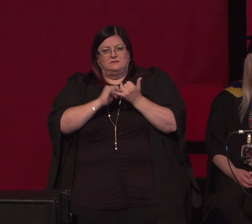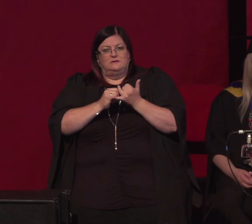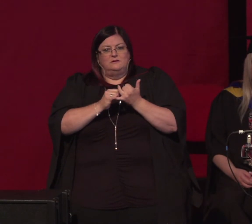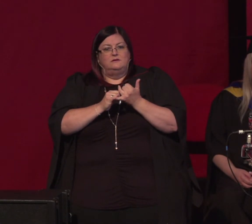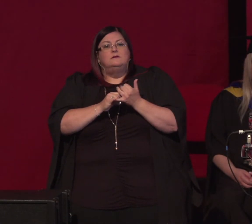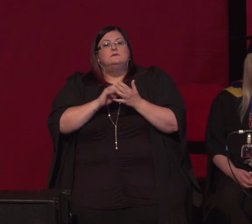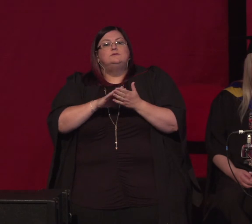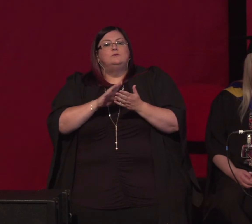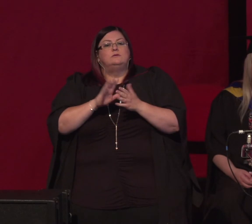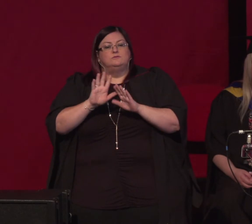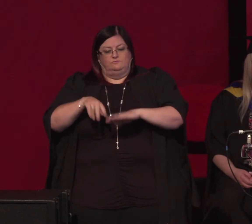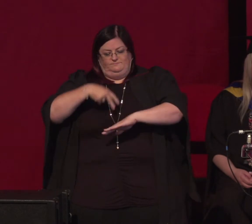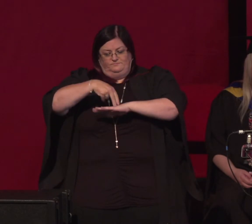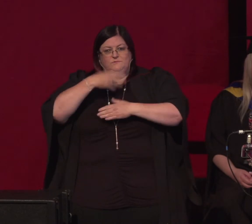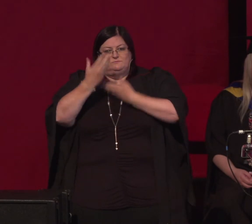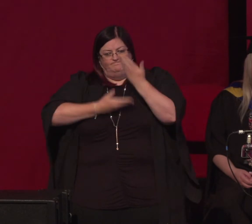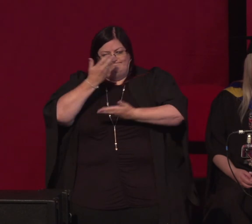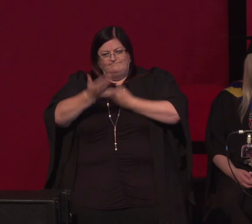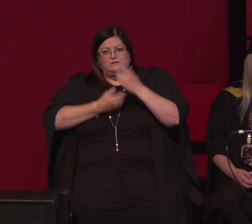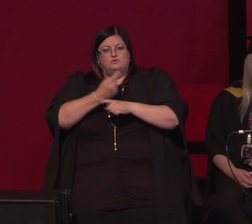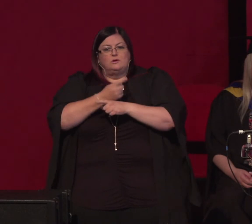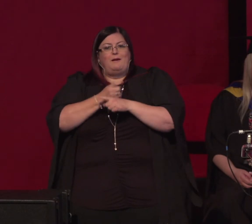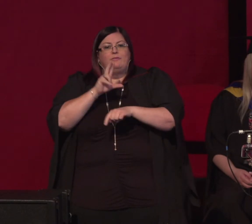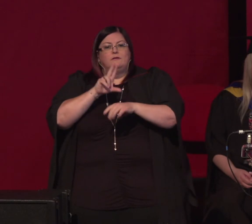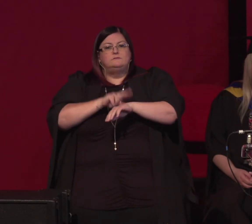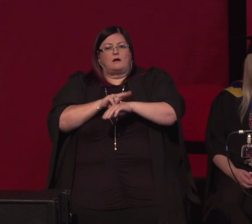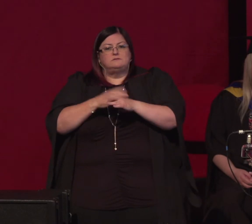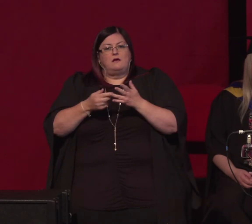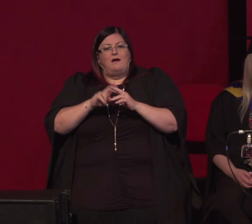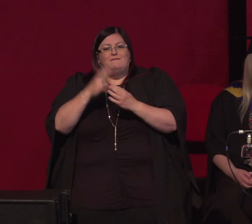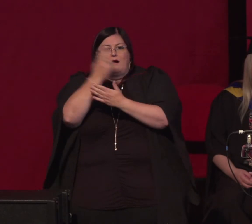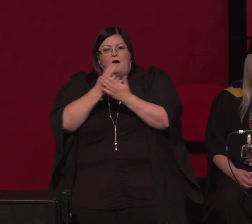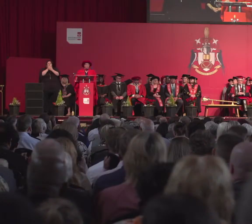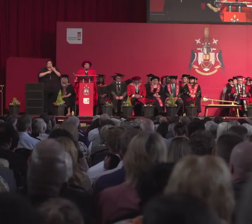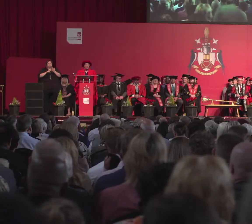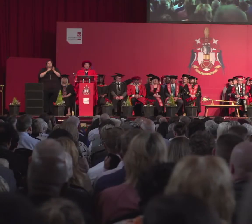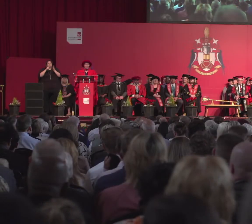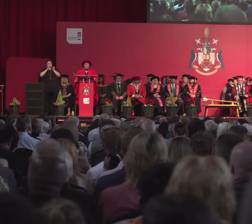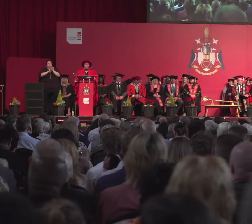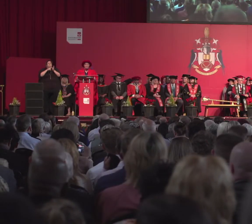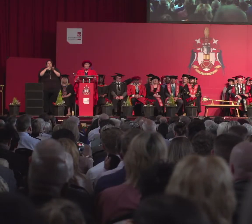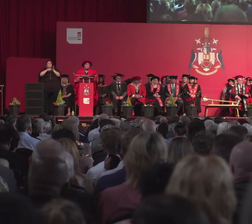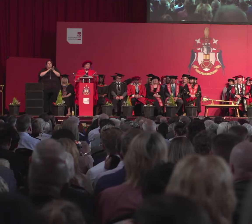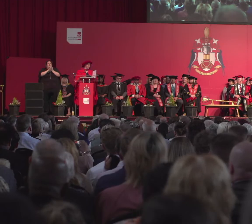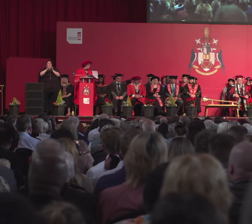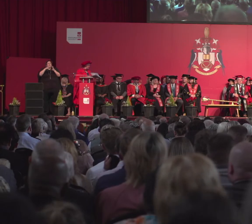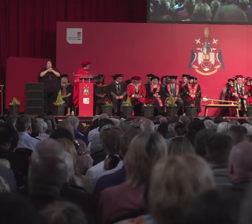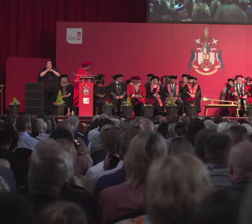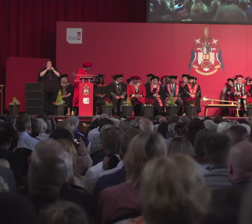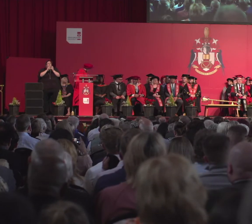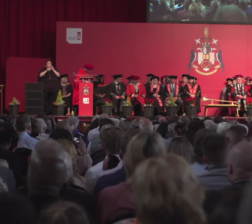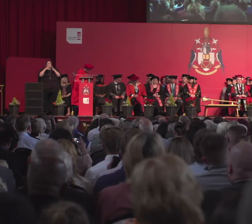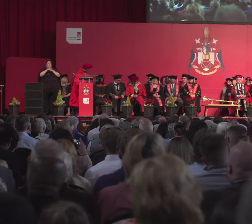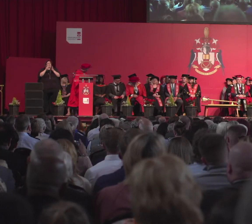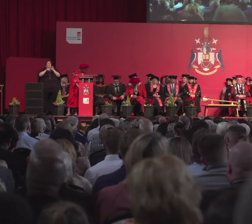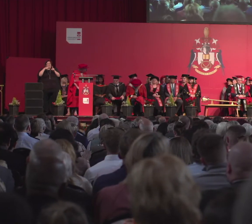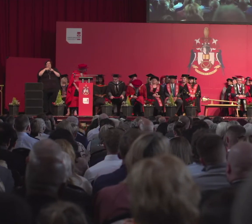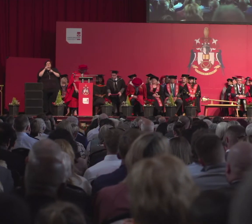the citation for the Honorary Award of Doctor of Arts to Matthew Bocock, CBE.